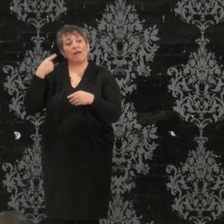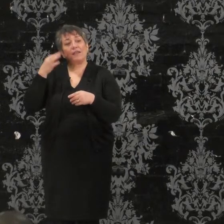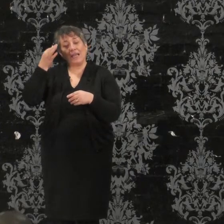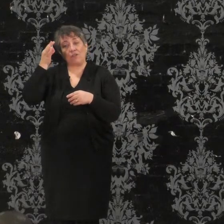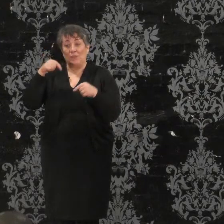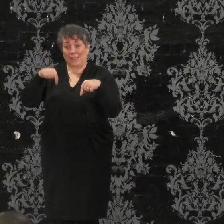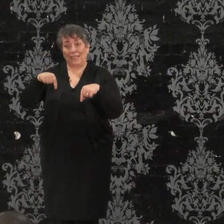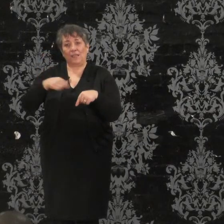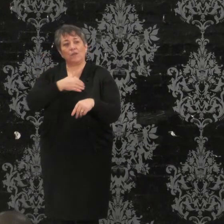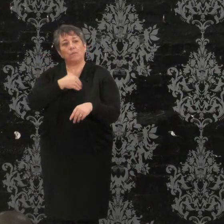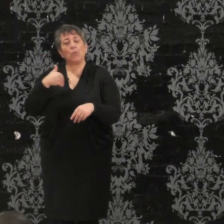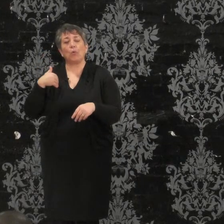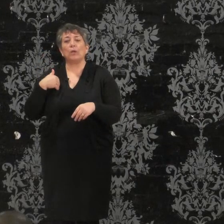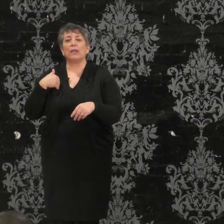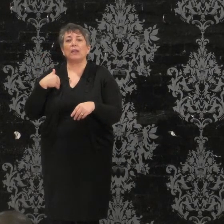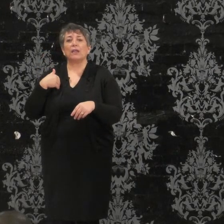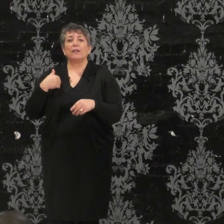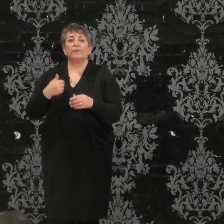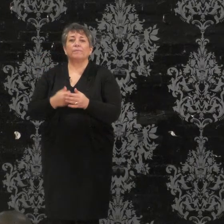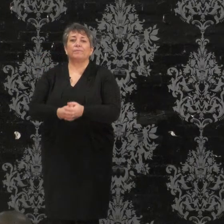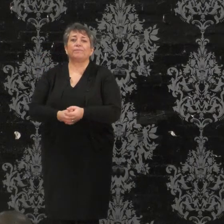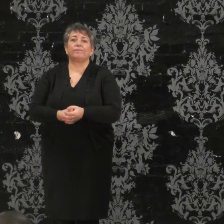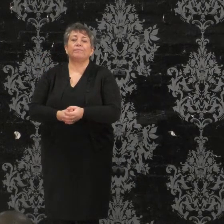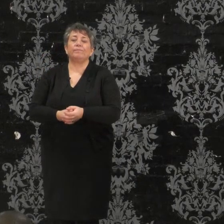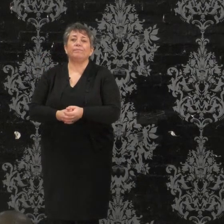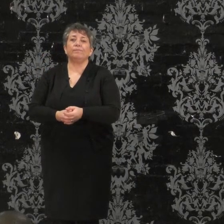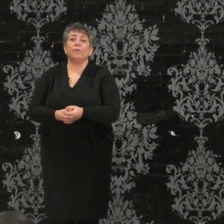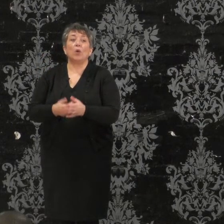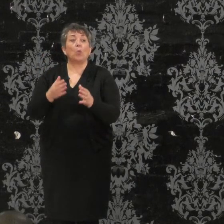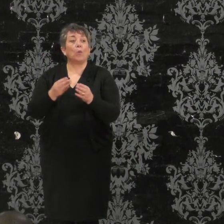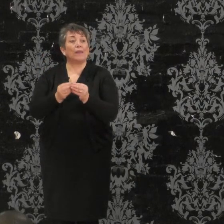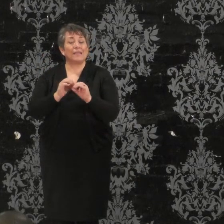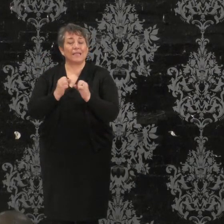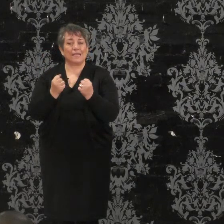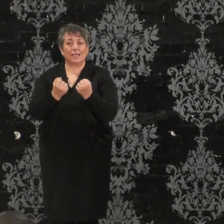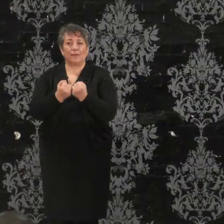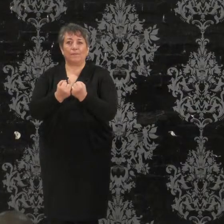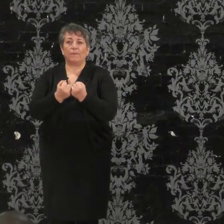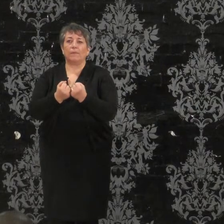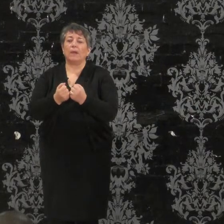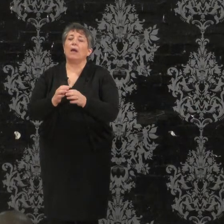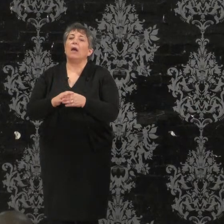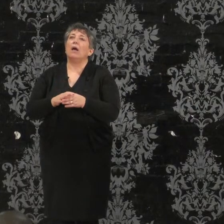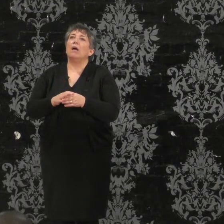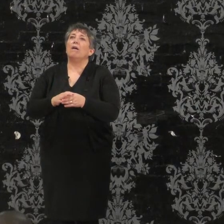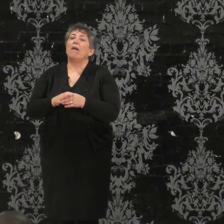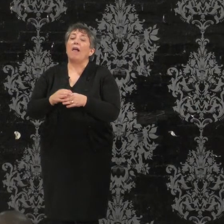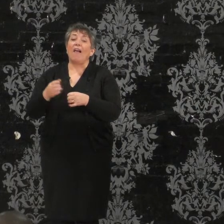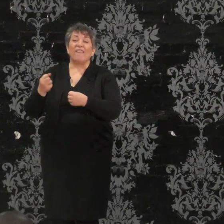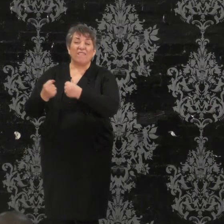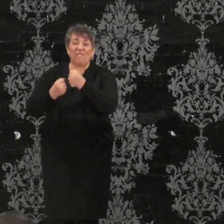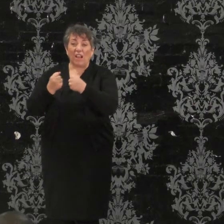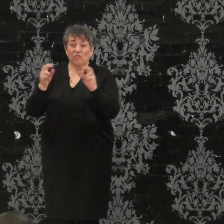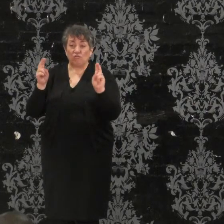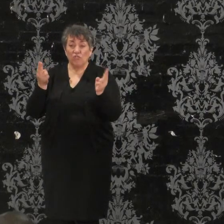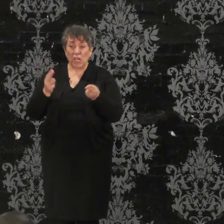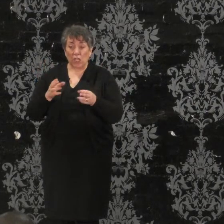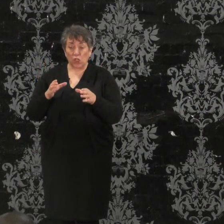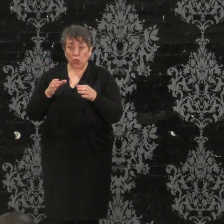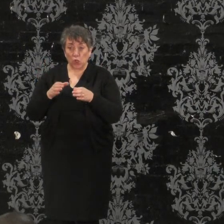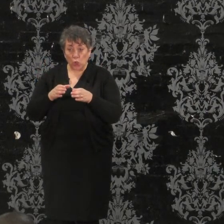morning, as are her team. The Violence Reduction Unit brings together a team of specialists in